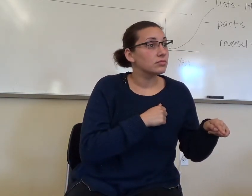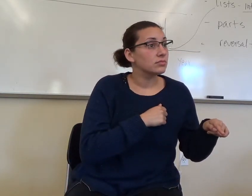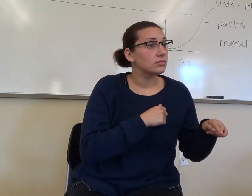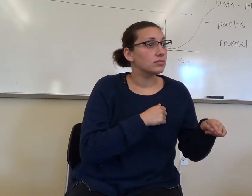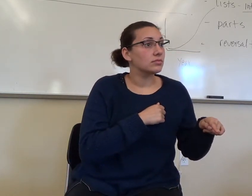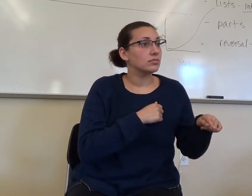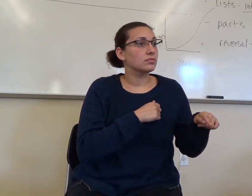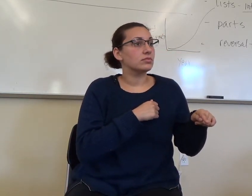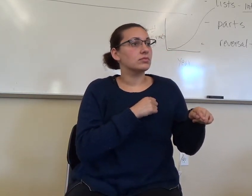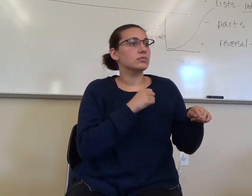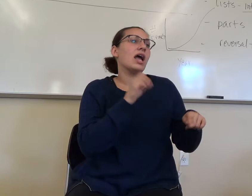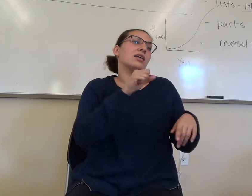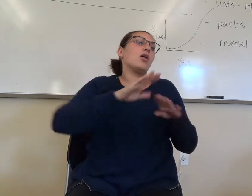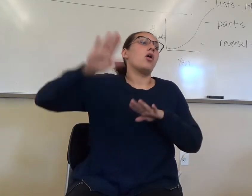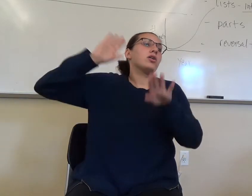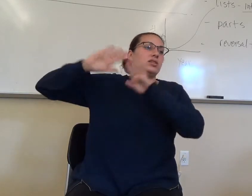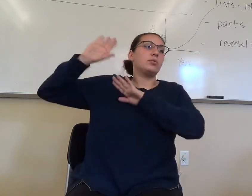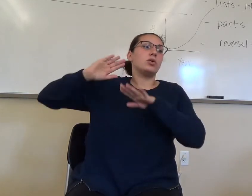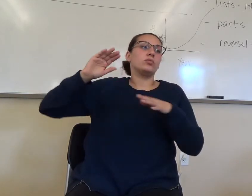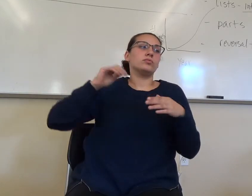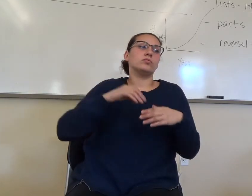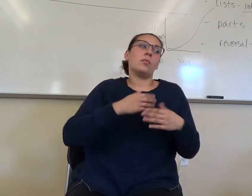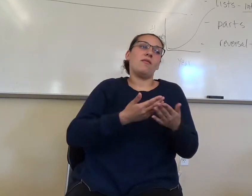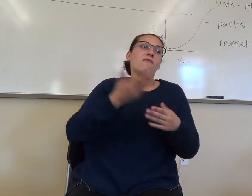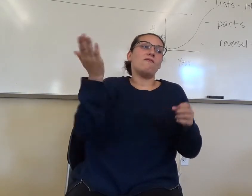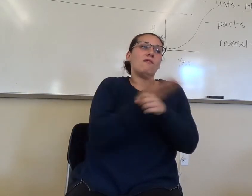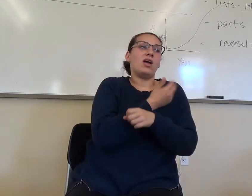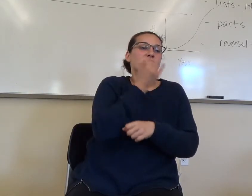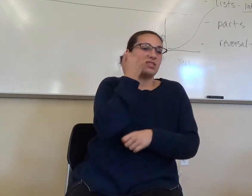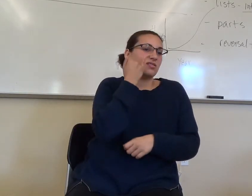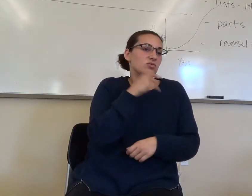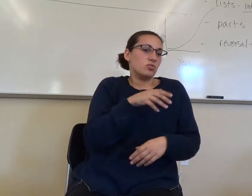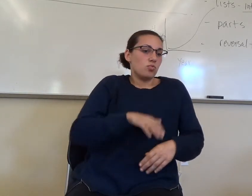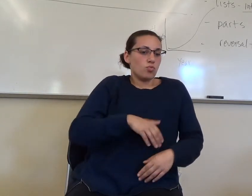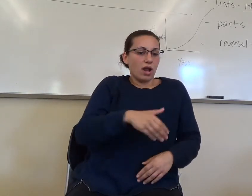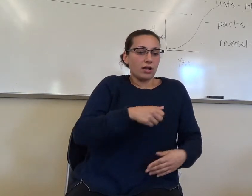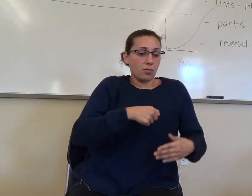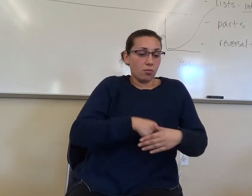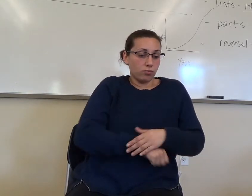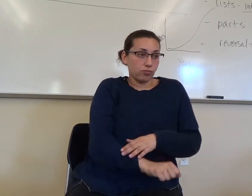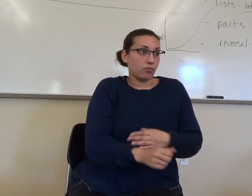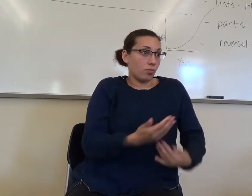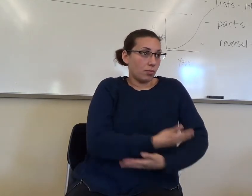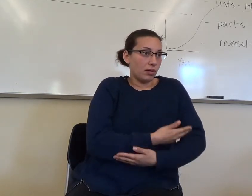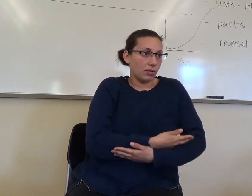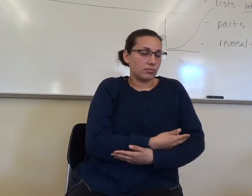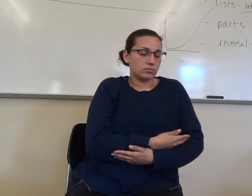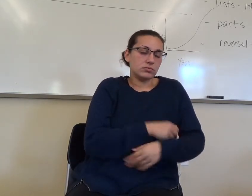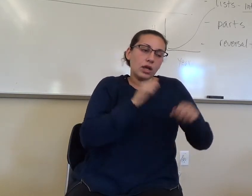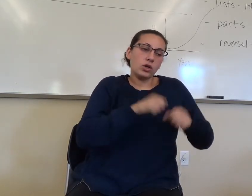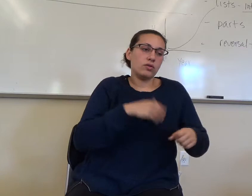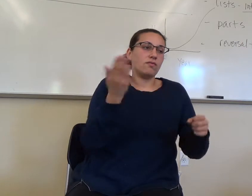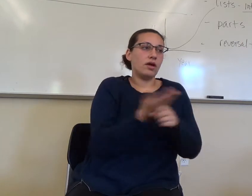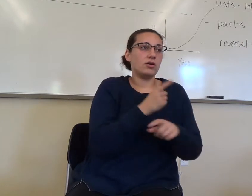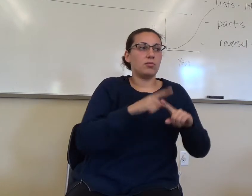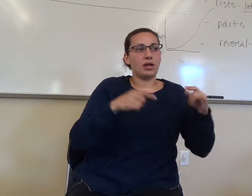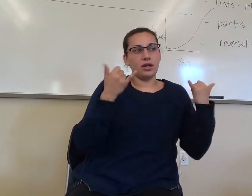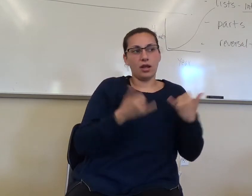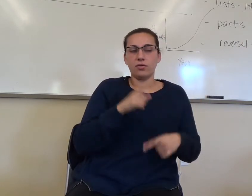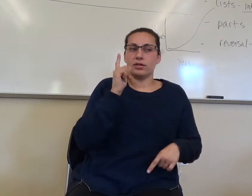doesn't give a whole lot of extended leaves of absence and maybe doesn't provide some financial support. But here's